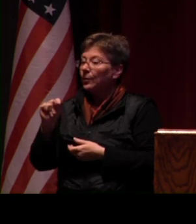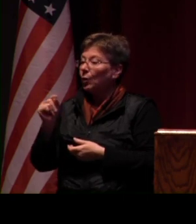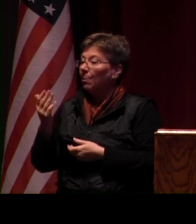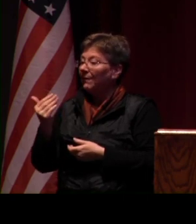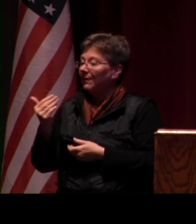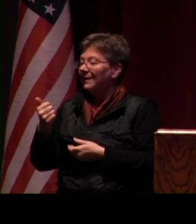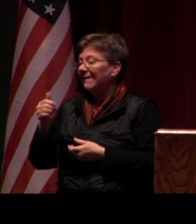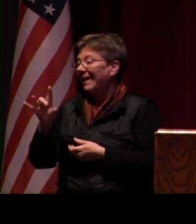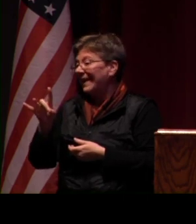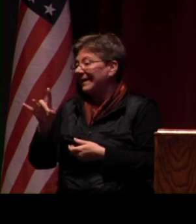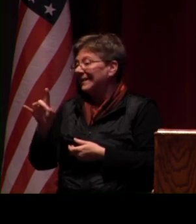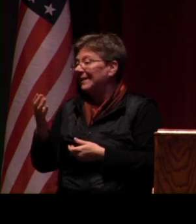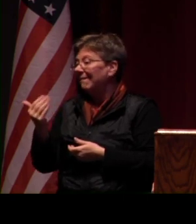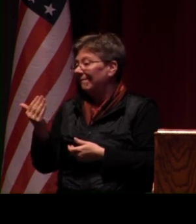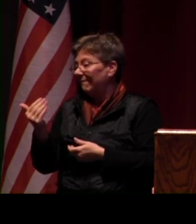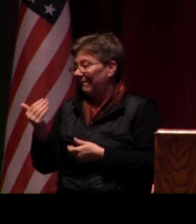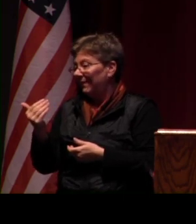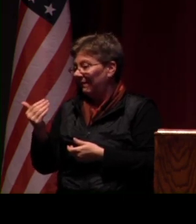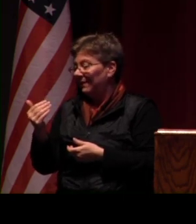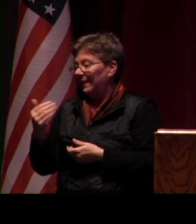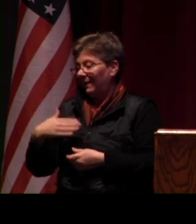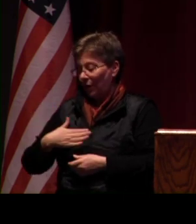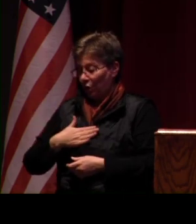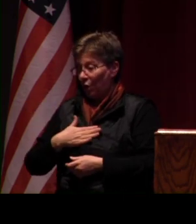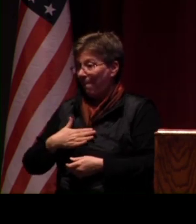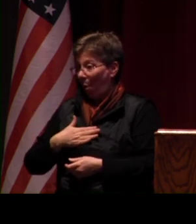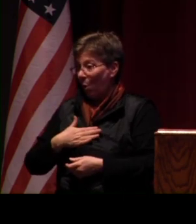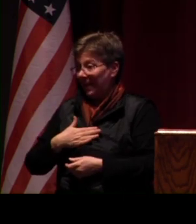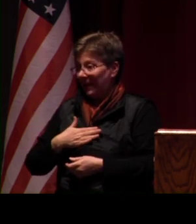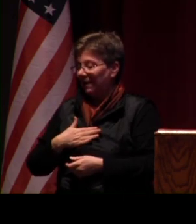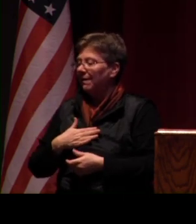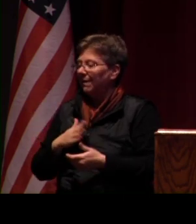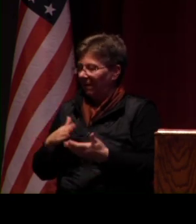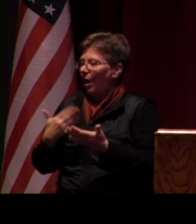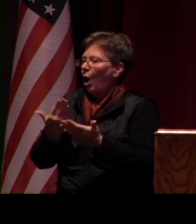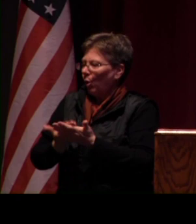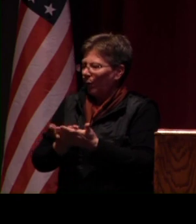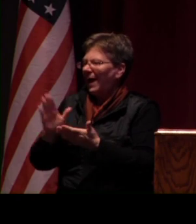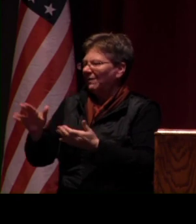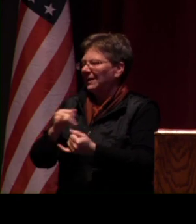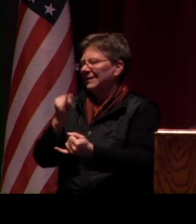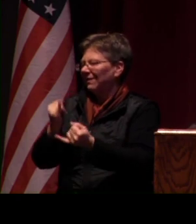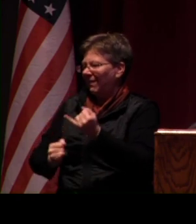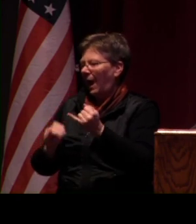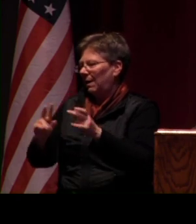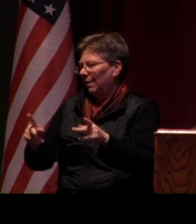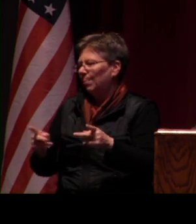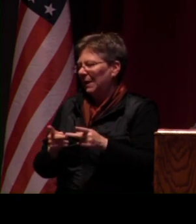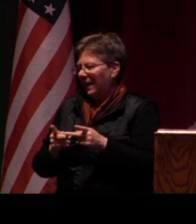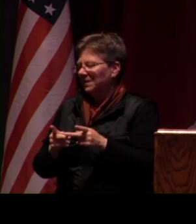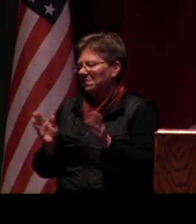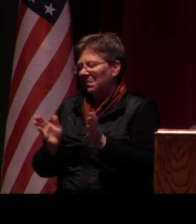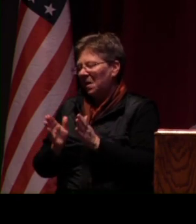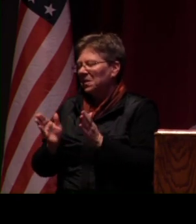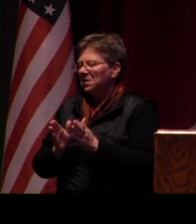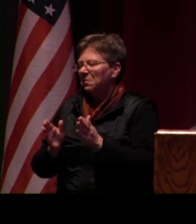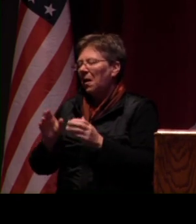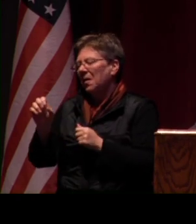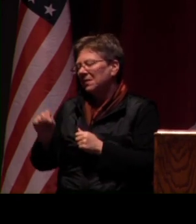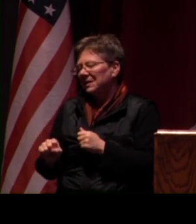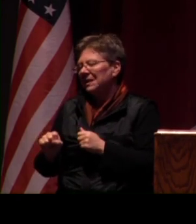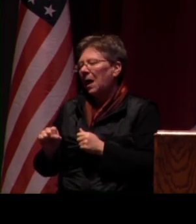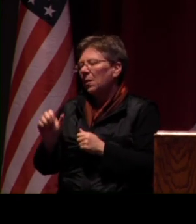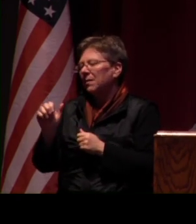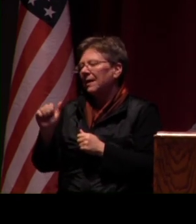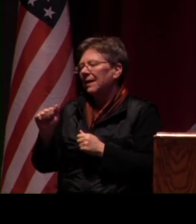October 15th, 1815, Napoleon Bonaparte arrived at his final place of exile, the small South Atlantic island